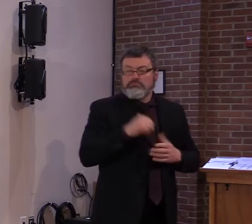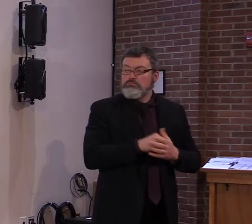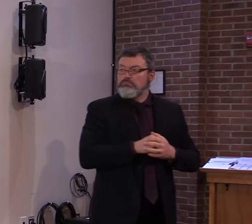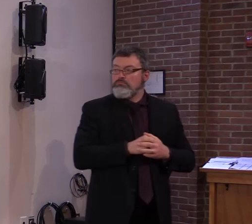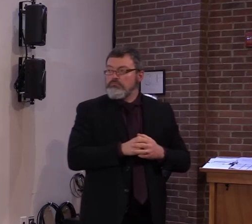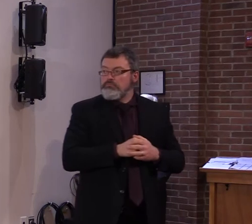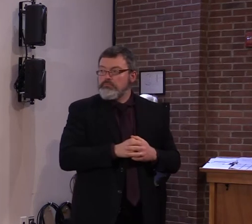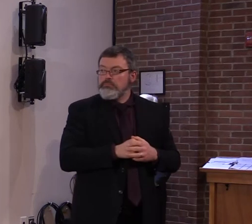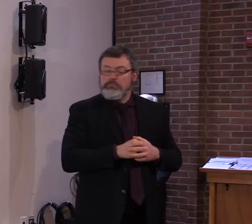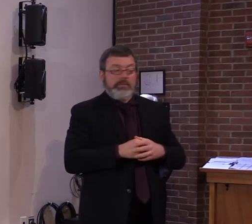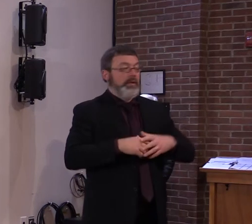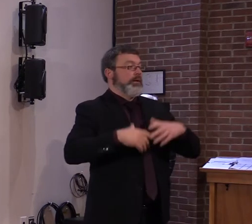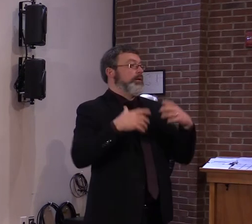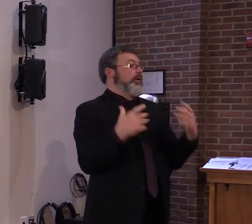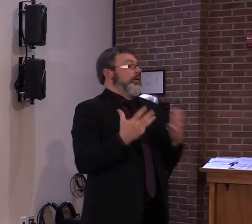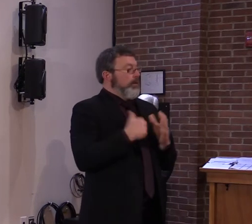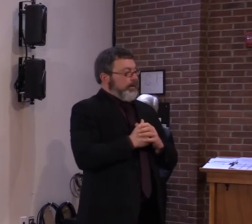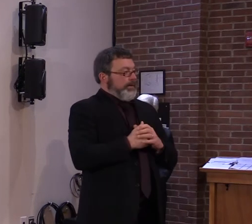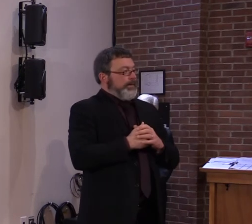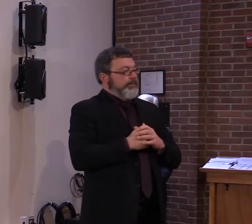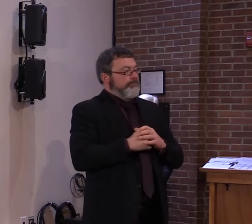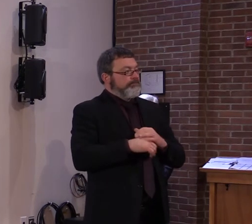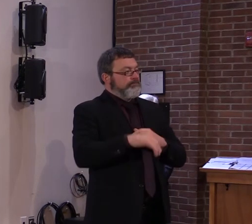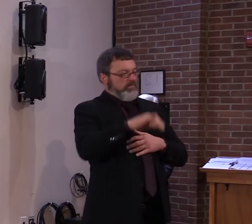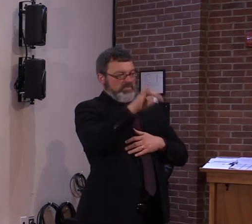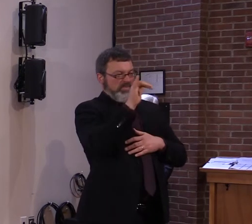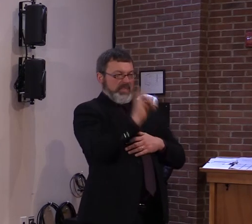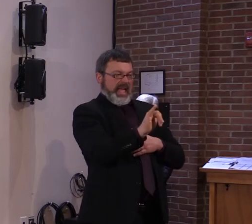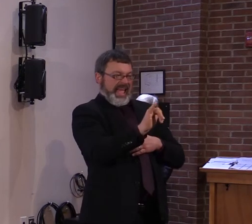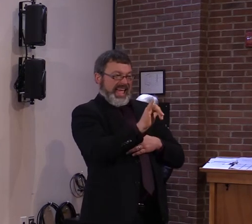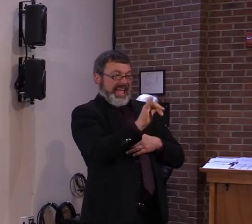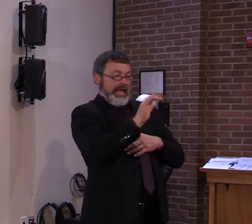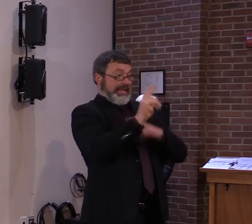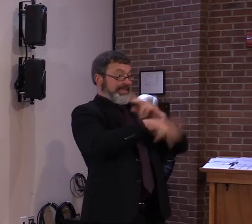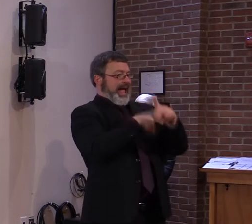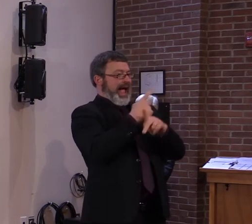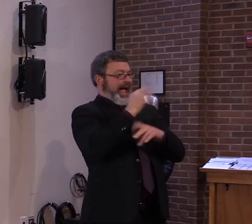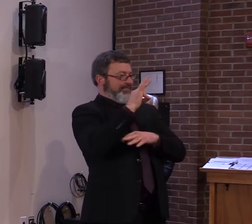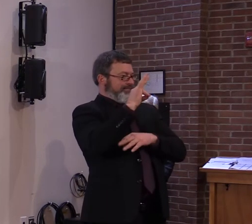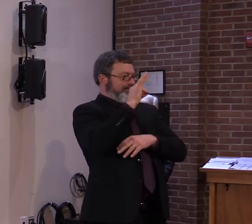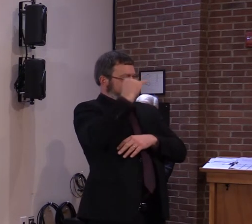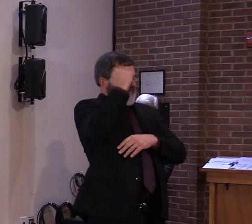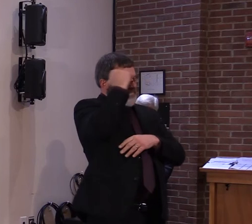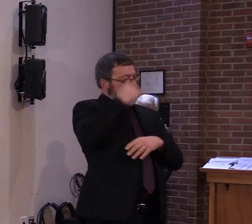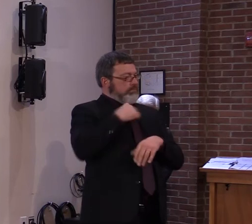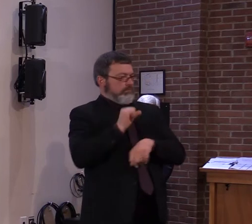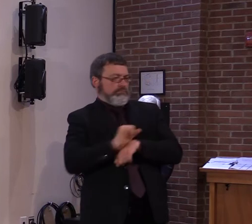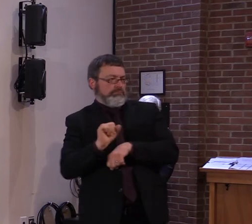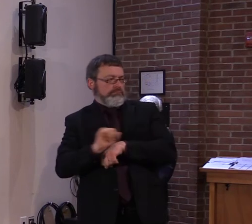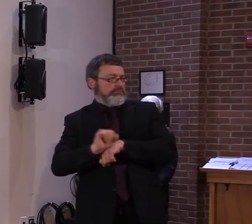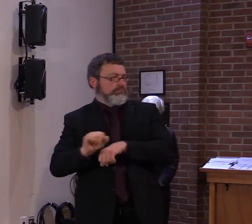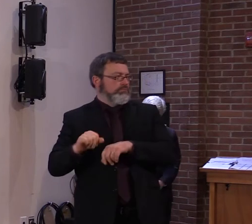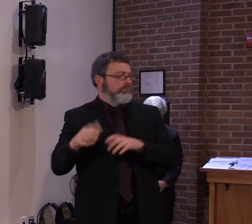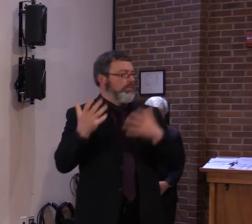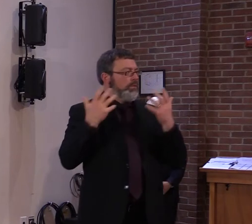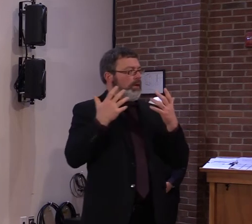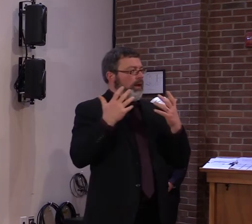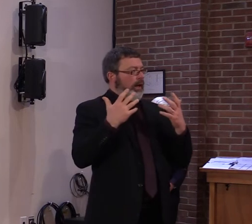Yeah, thanks, Lola. It is something we're working on. As you alluded to, schools are required to implement a daily health